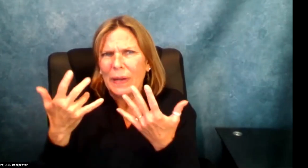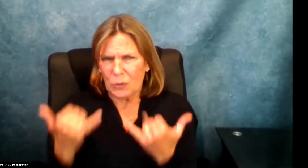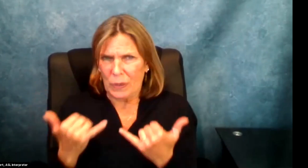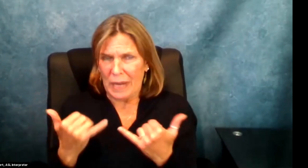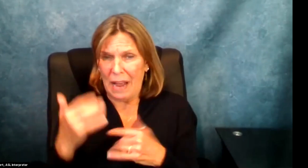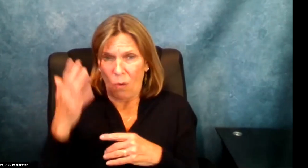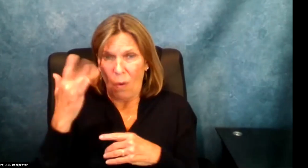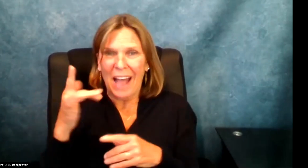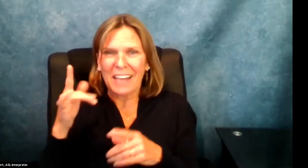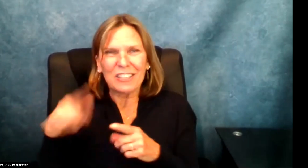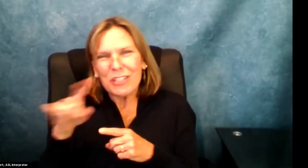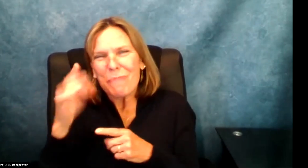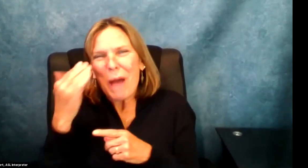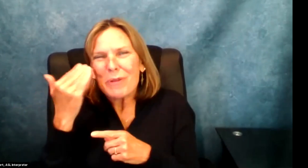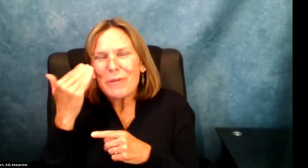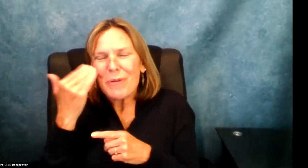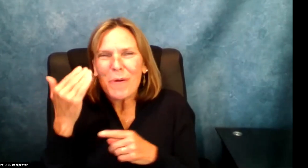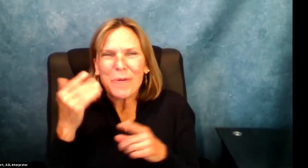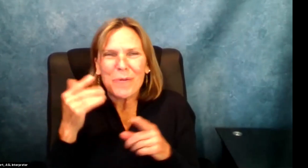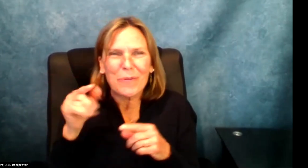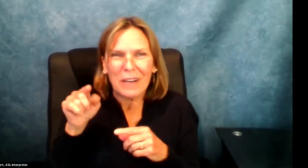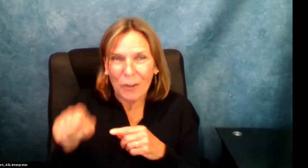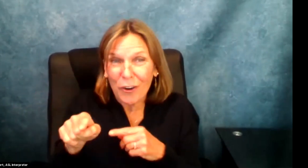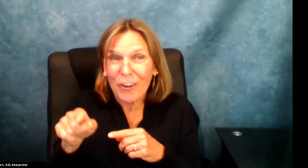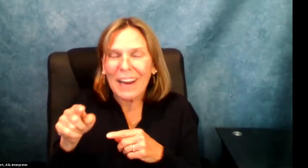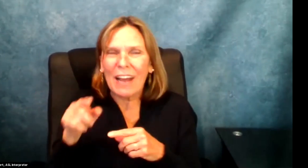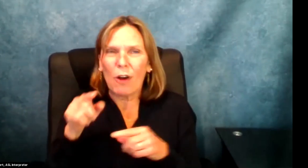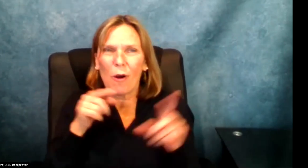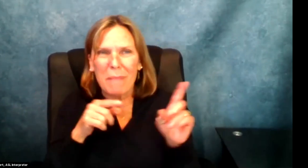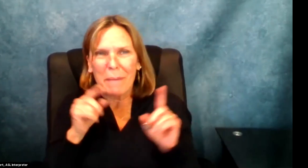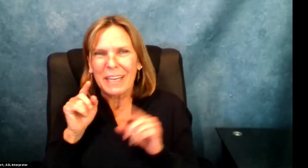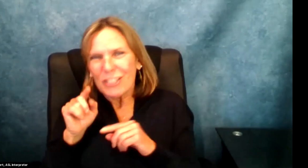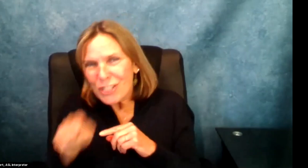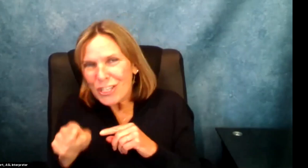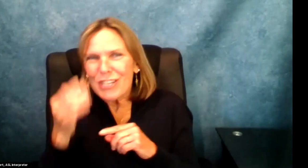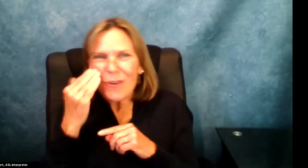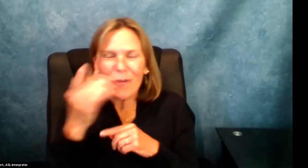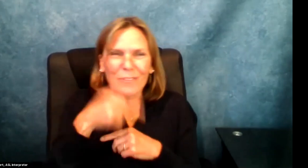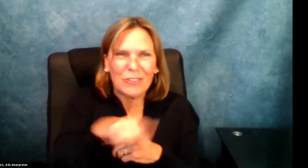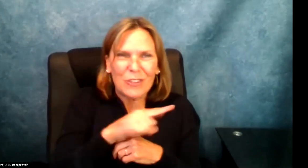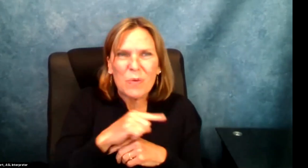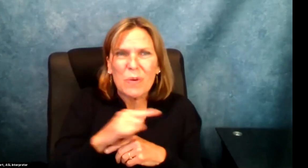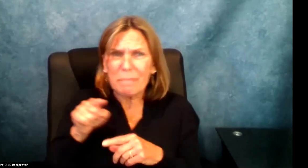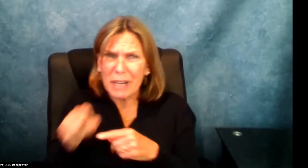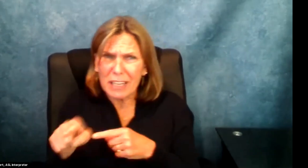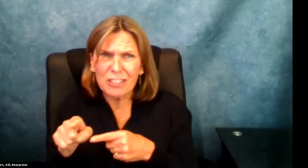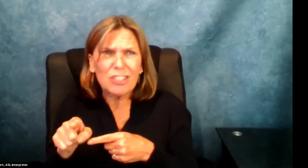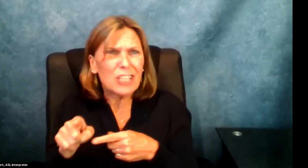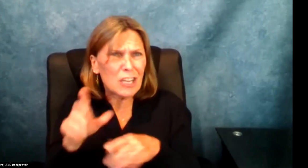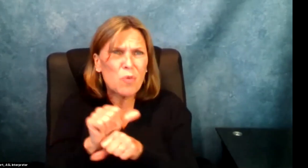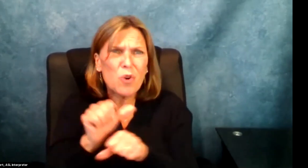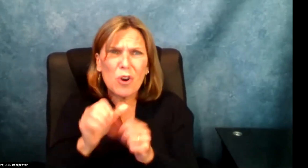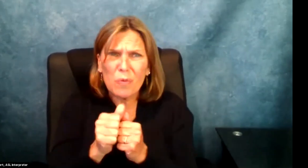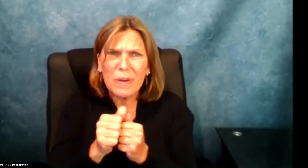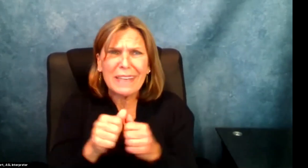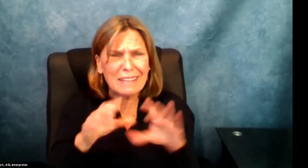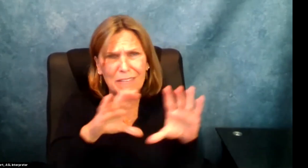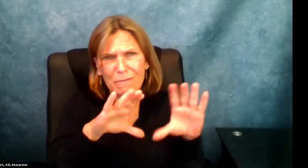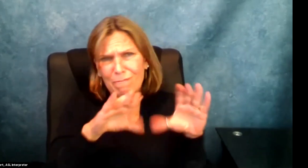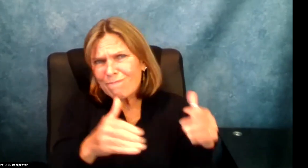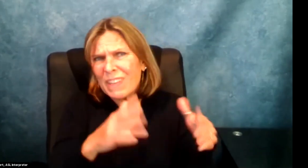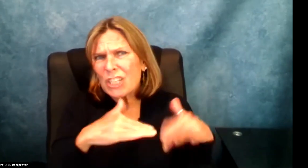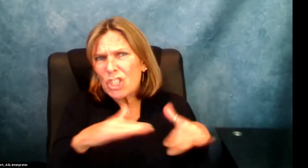the distinction of having kids in this age group between 12 and 18 and having to go through the